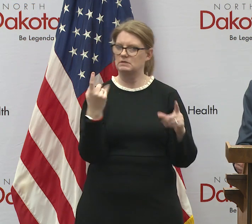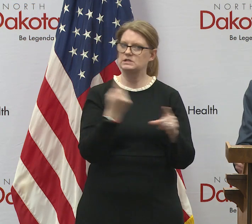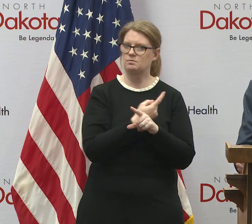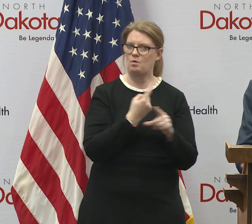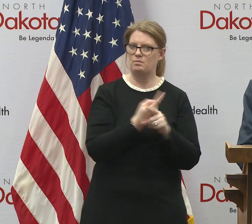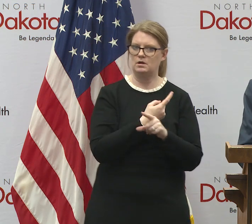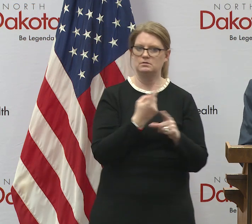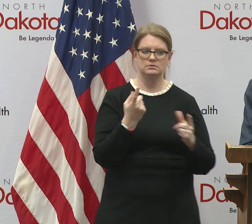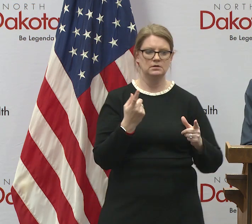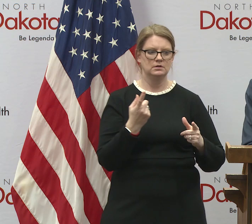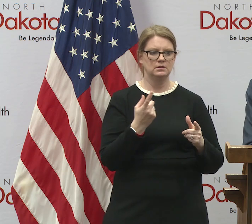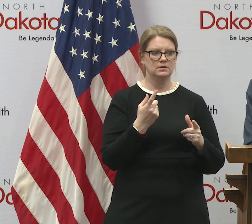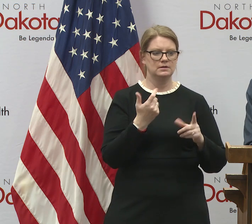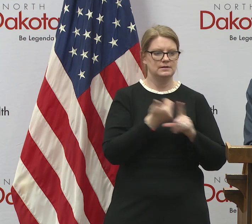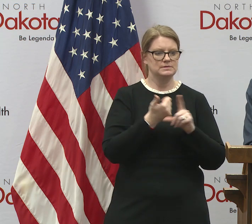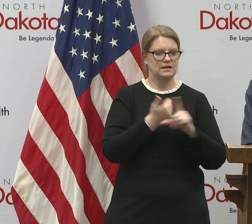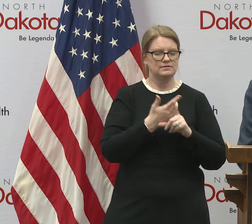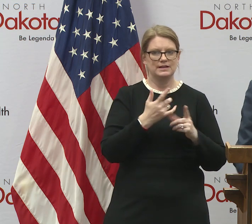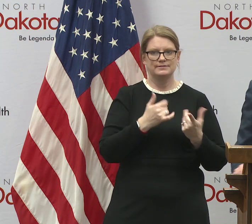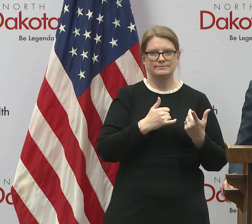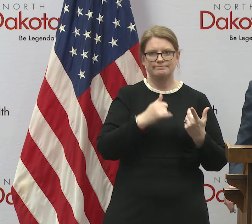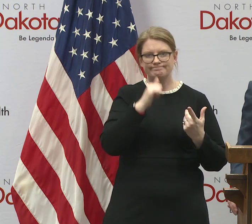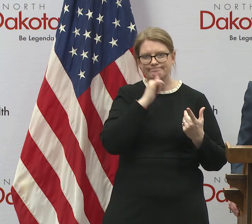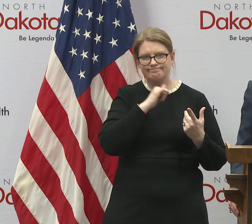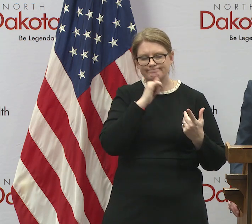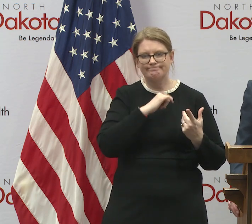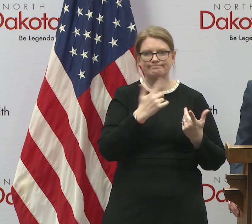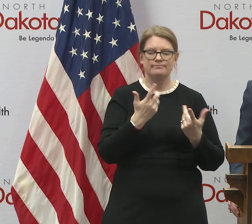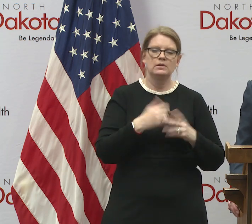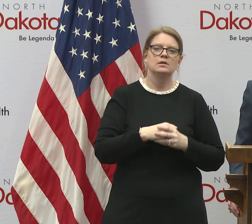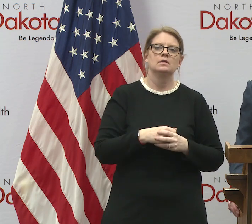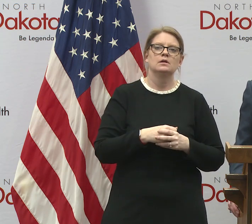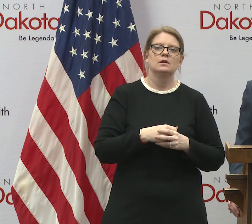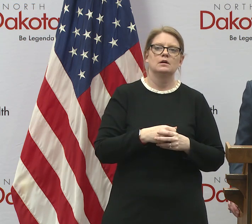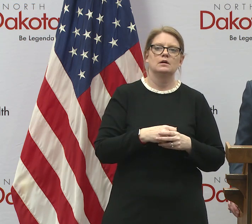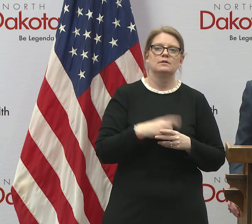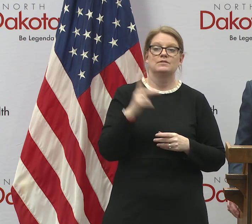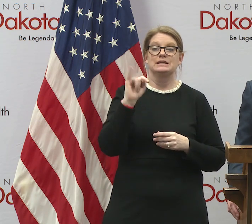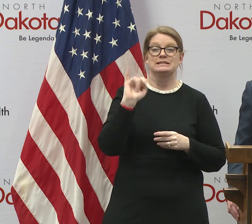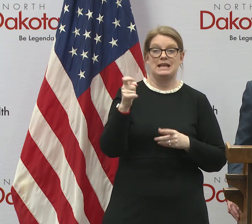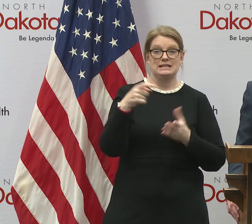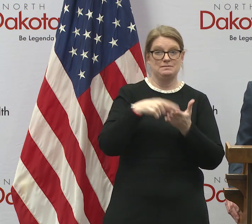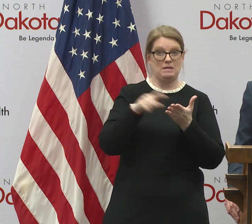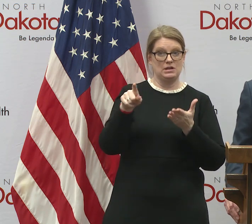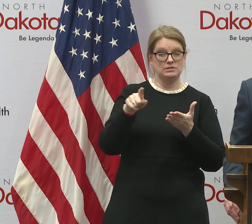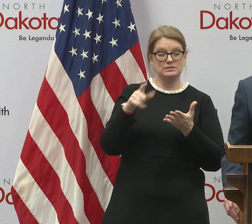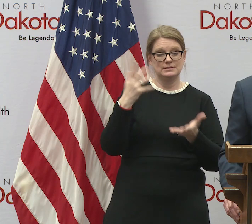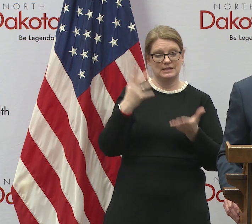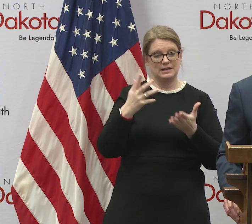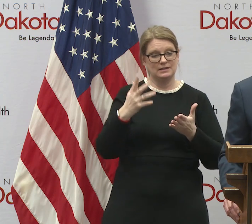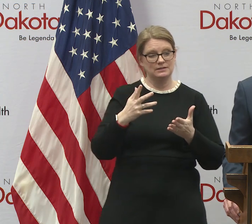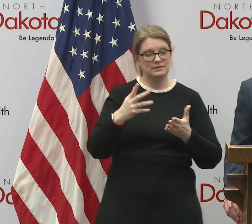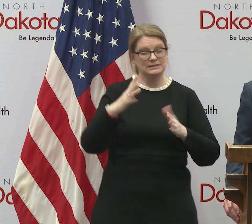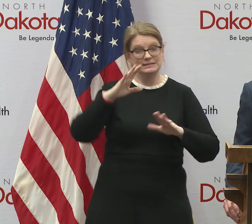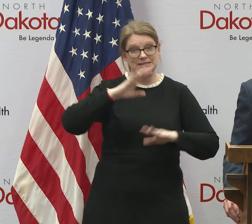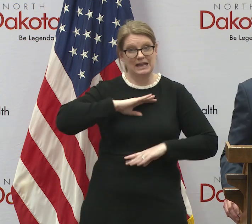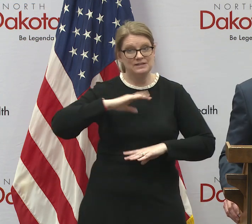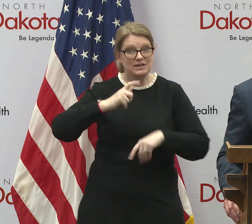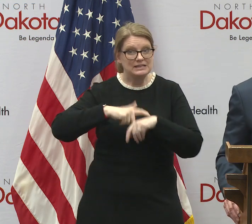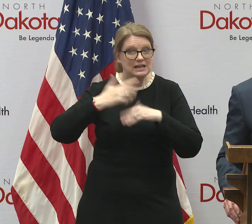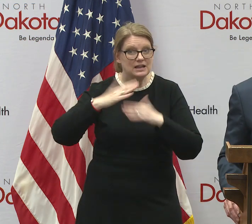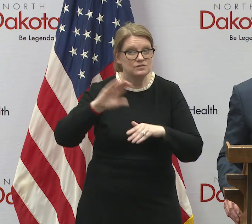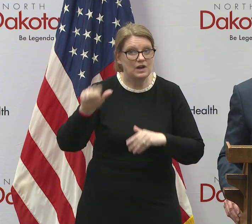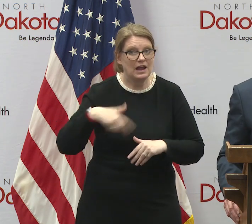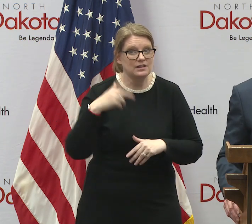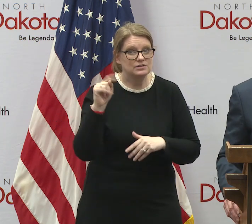taxpayers that are facing financial hardship. For taxpayers who may not be able to meet deadlines for other